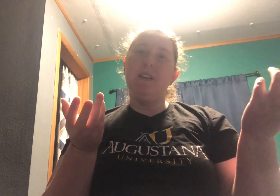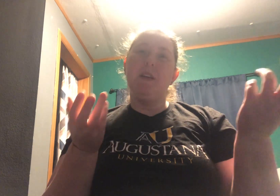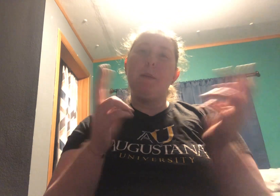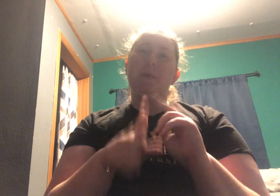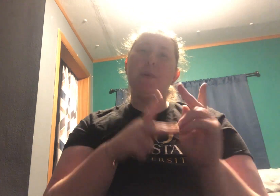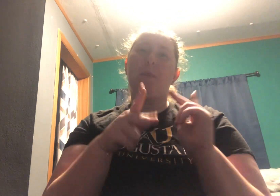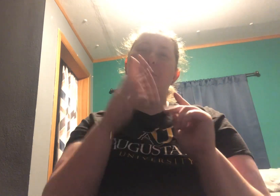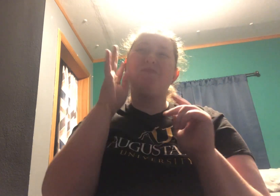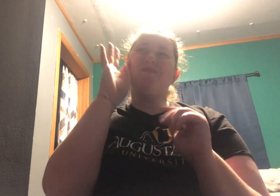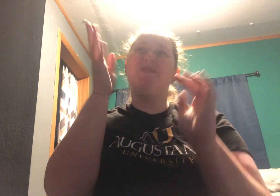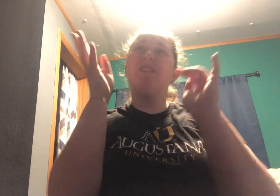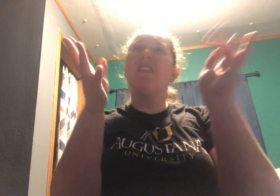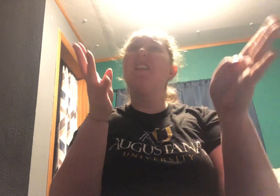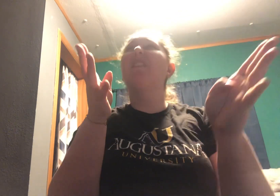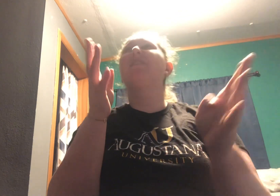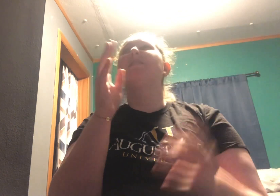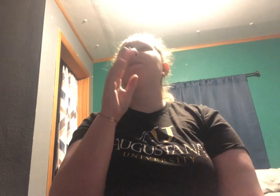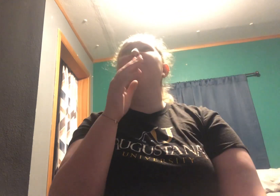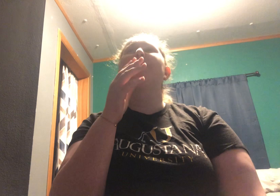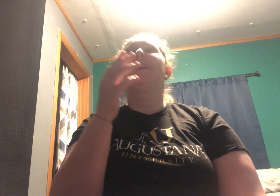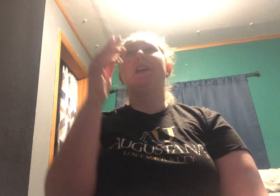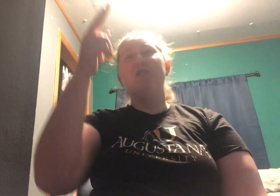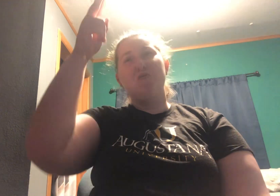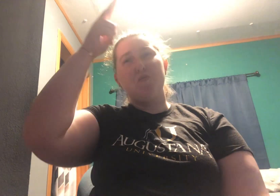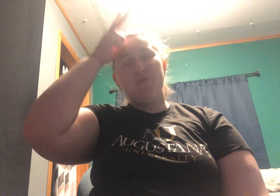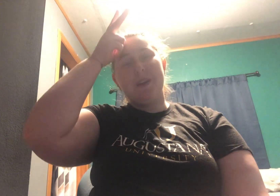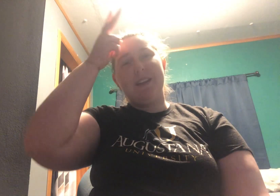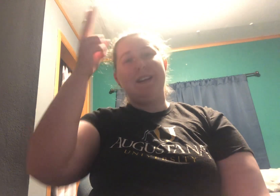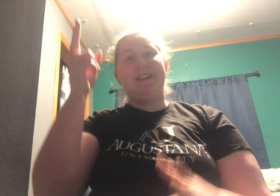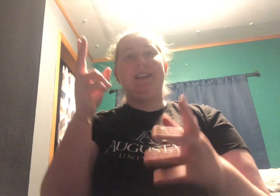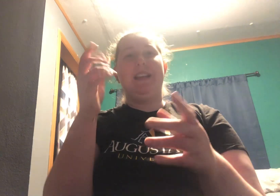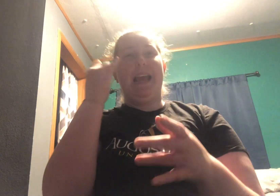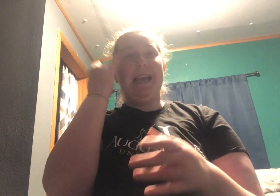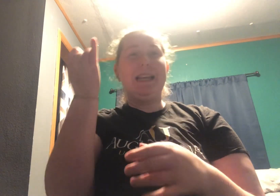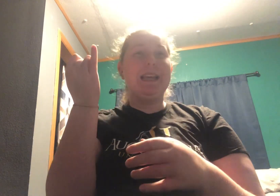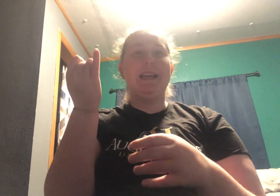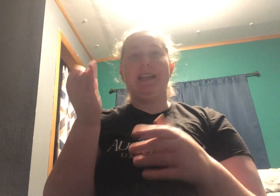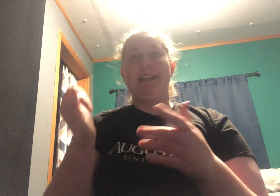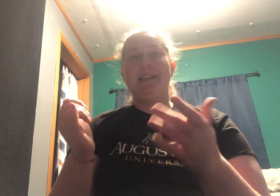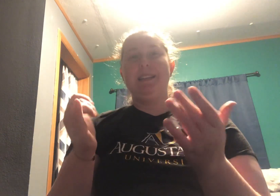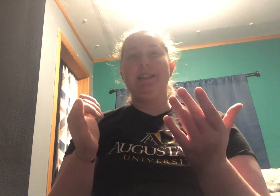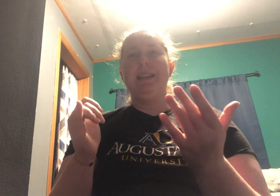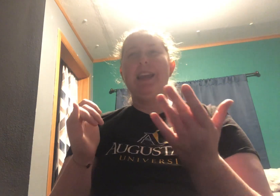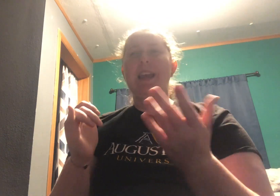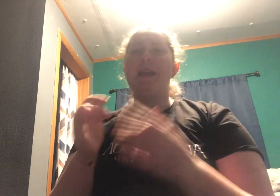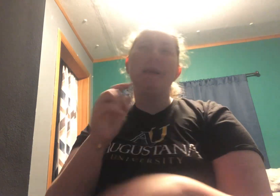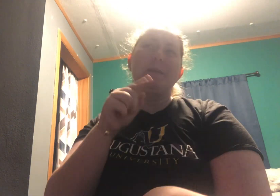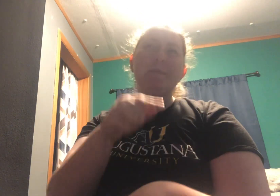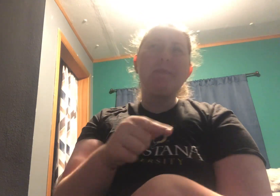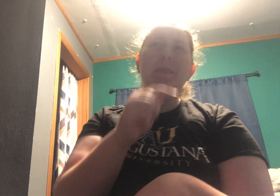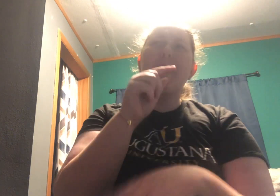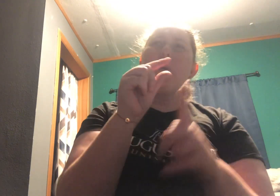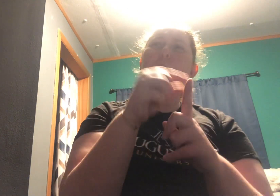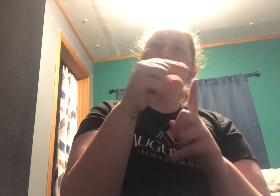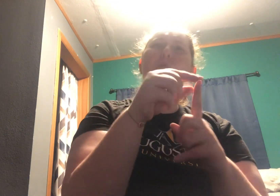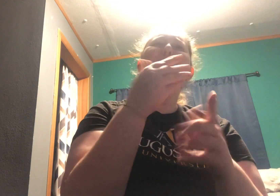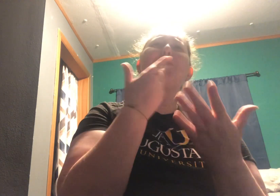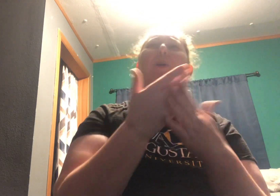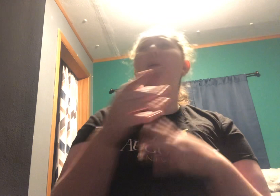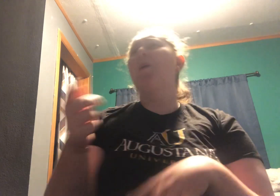stupid ideas, stupid regulations to say, oh, that word's bad, that word's good. It's just man-made rules. Personally, I don't really care. I don't really